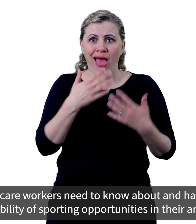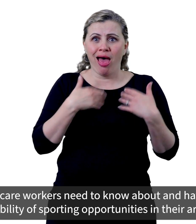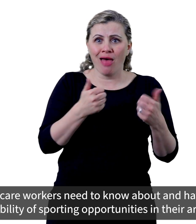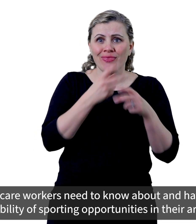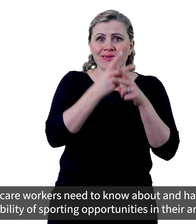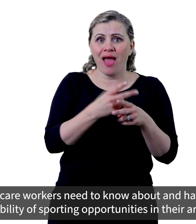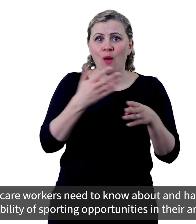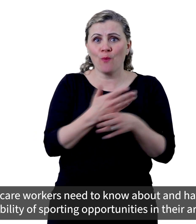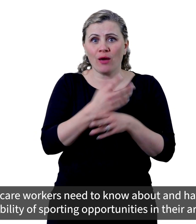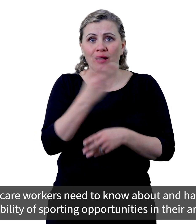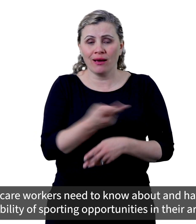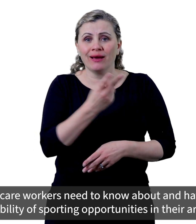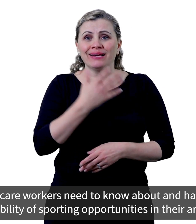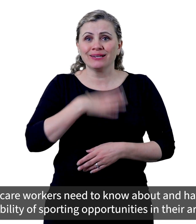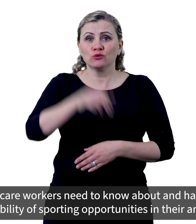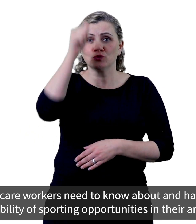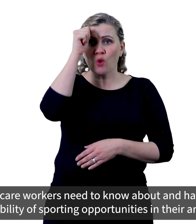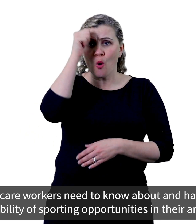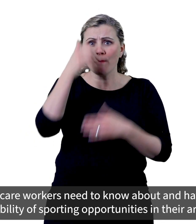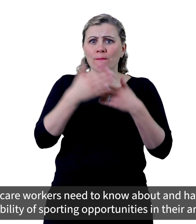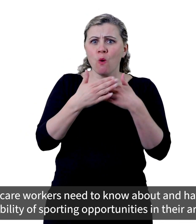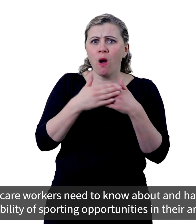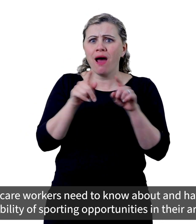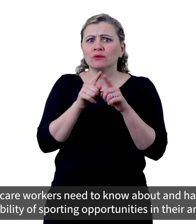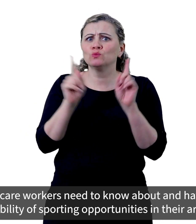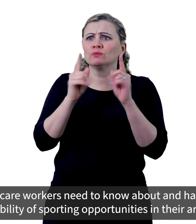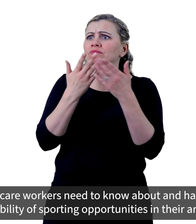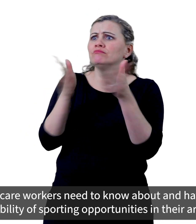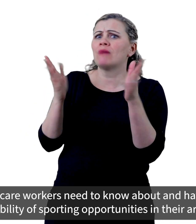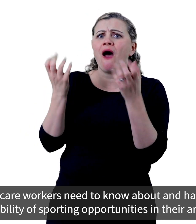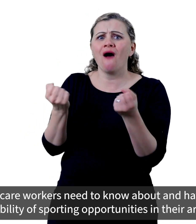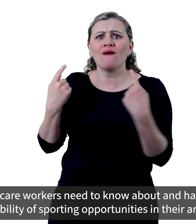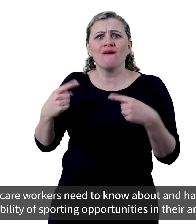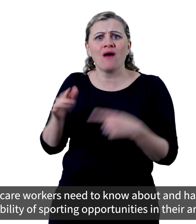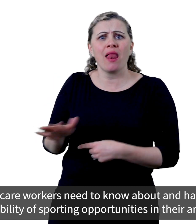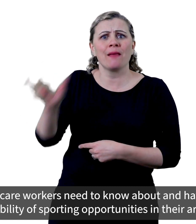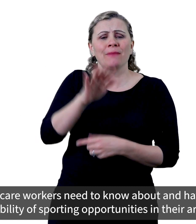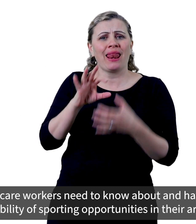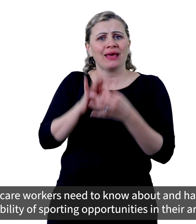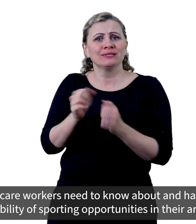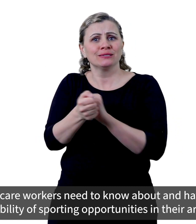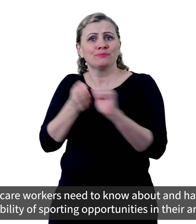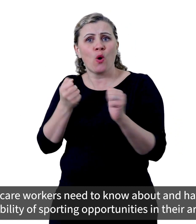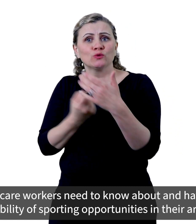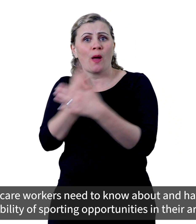health and care workers need to know about and have wider availability of sporting opportunities in their area.